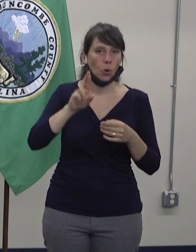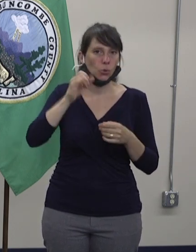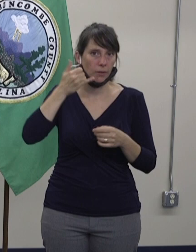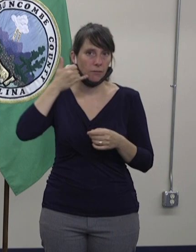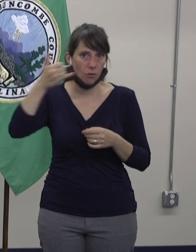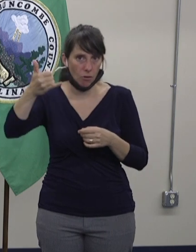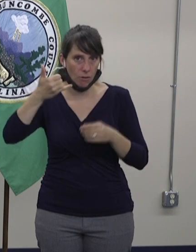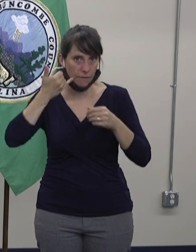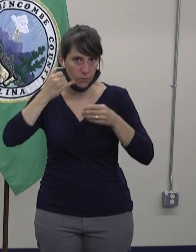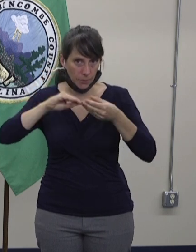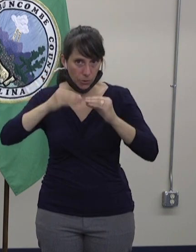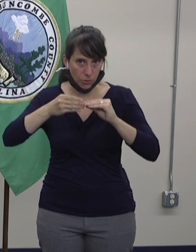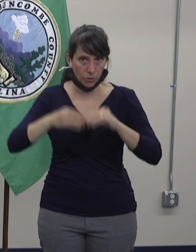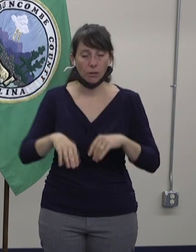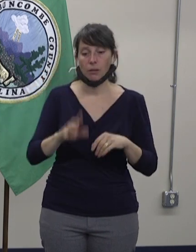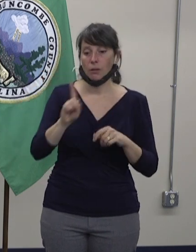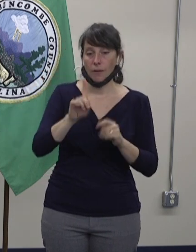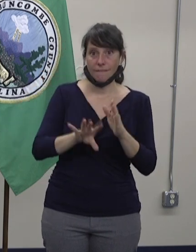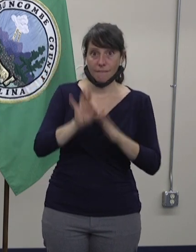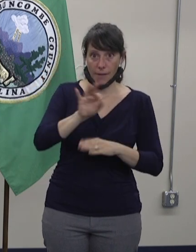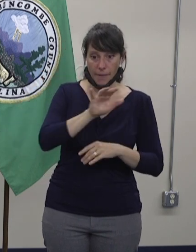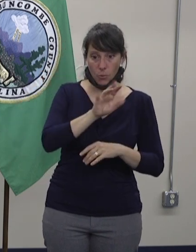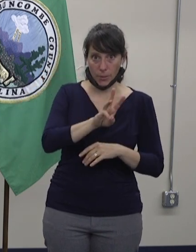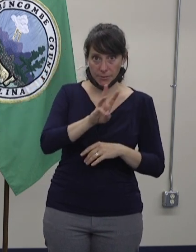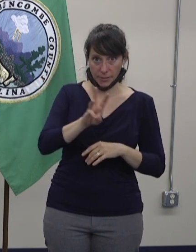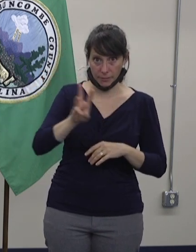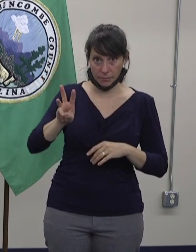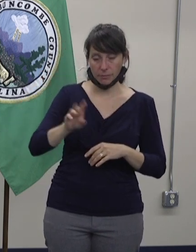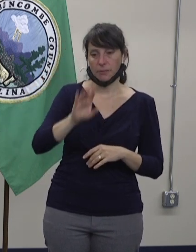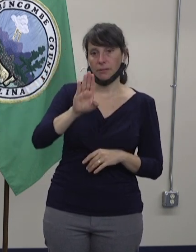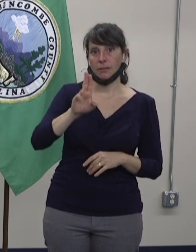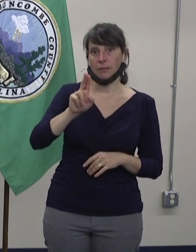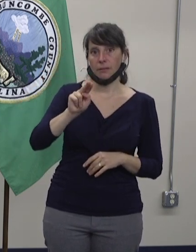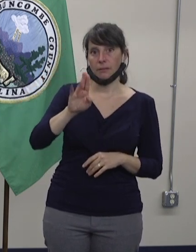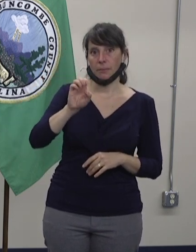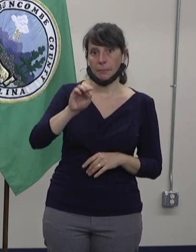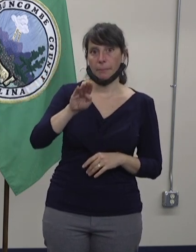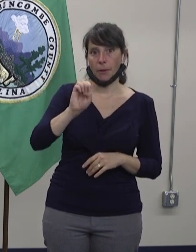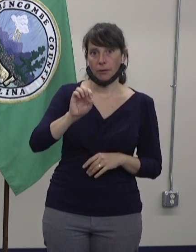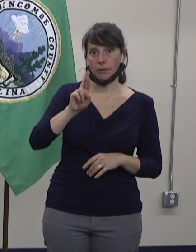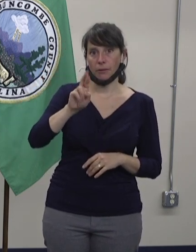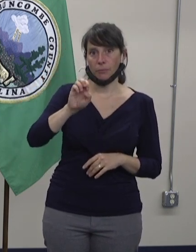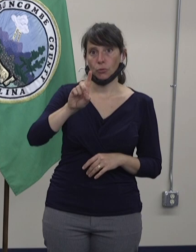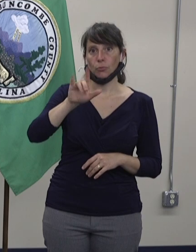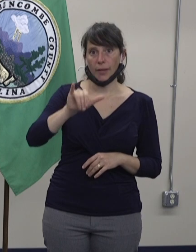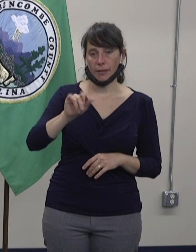Buncombe County self-checker can be found online at buncombeready.org.